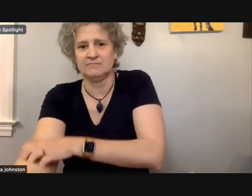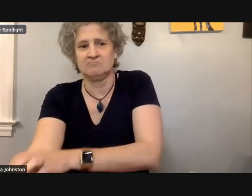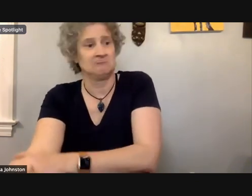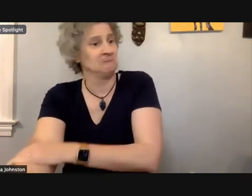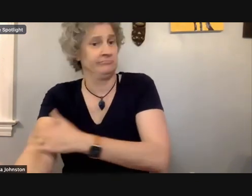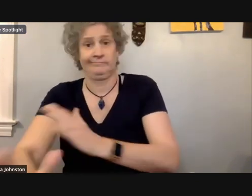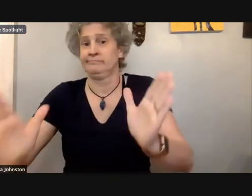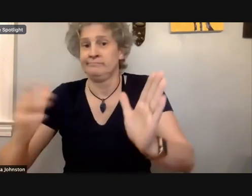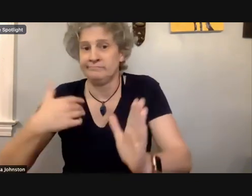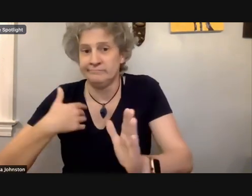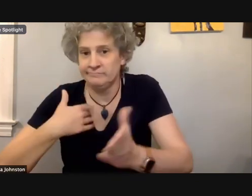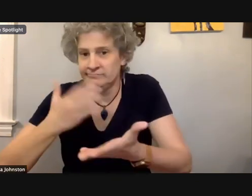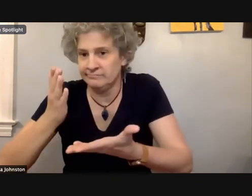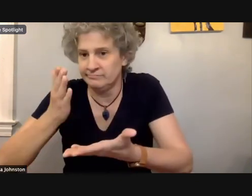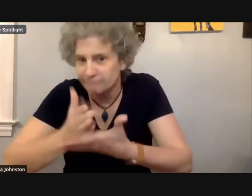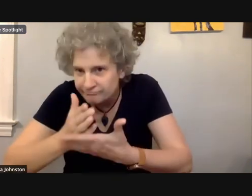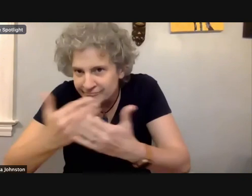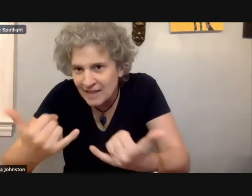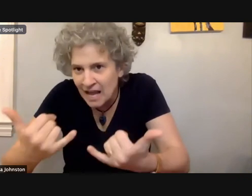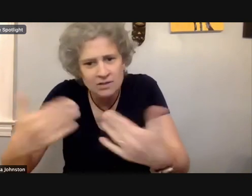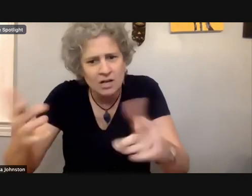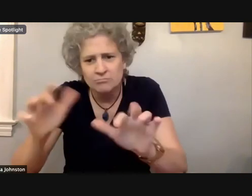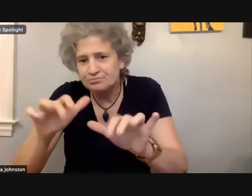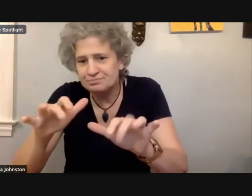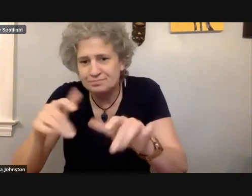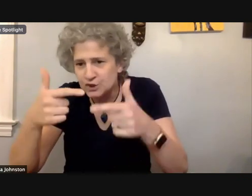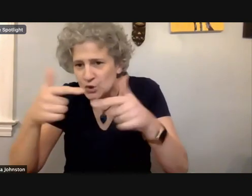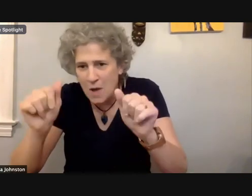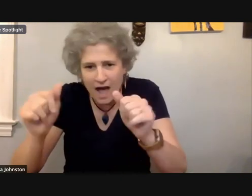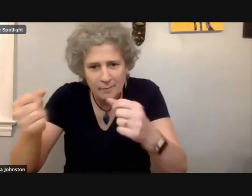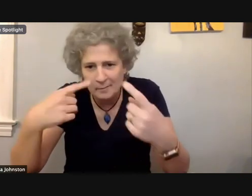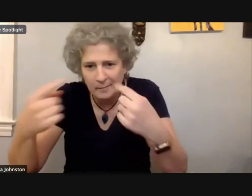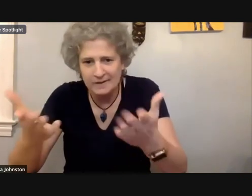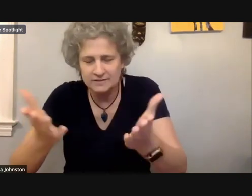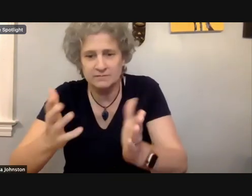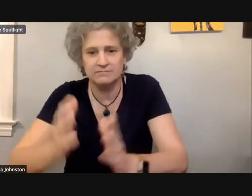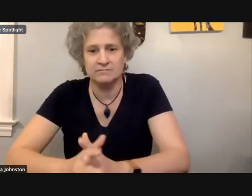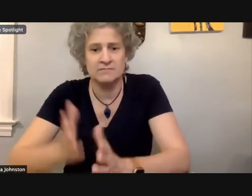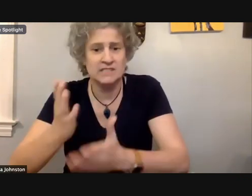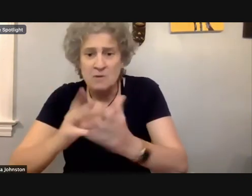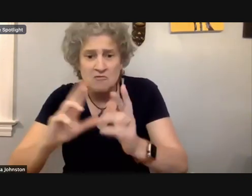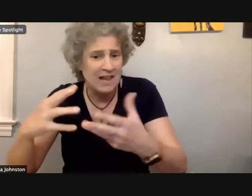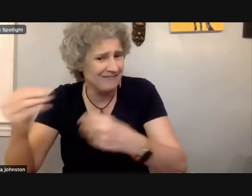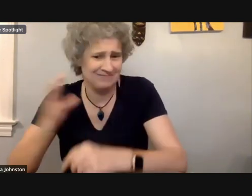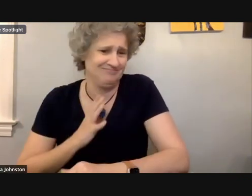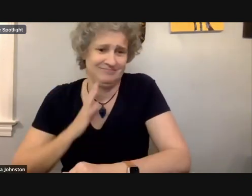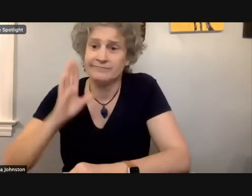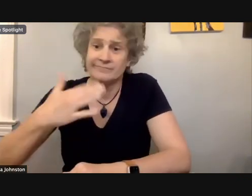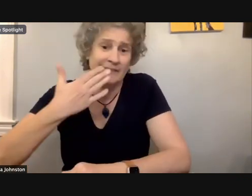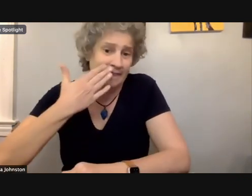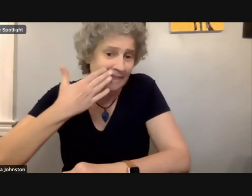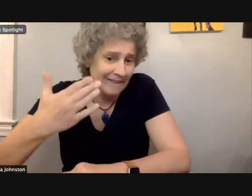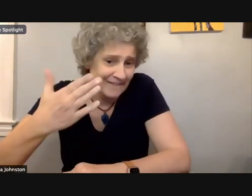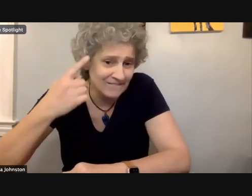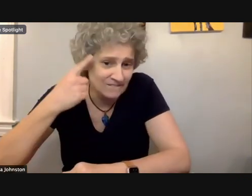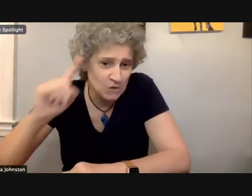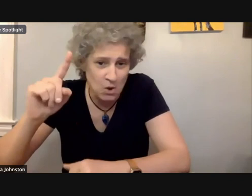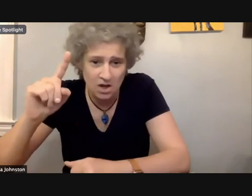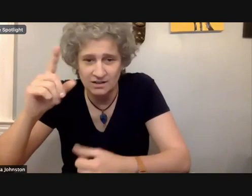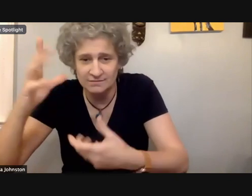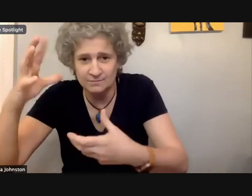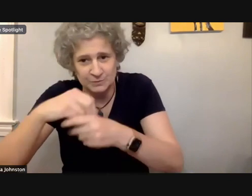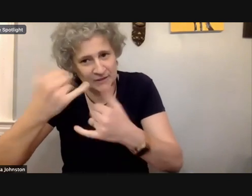terminology in there. Okay, and that's it for our resources. Feel free at this point, if you have any additional